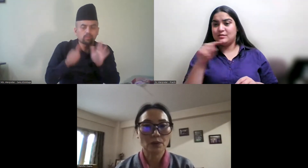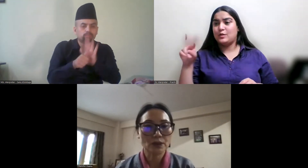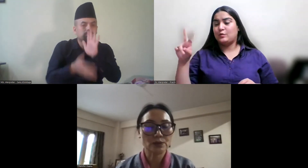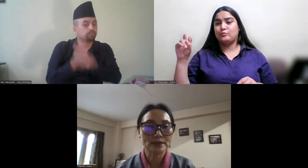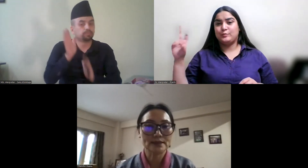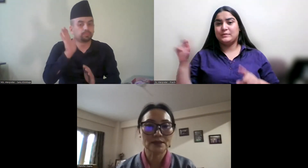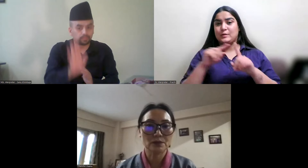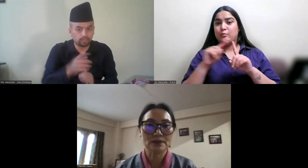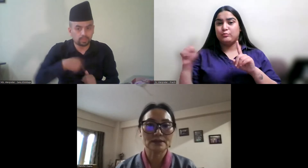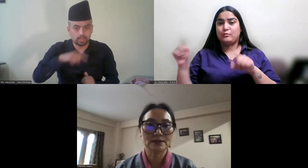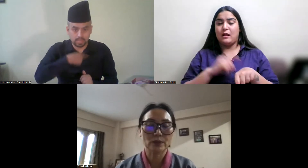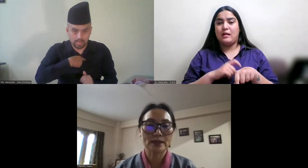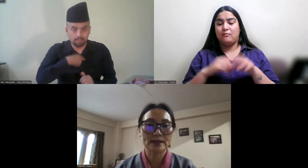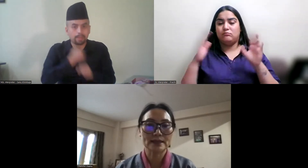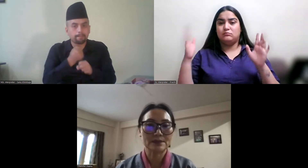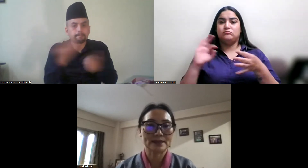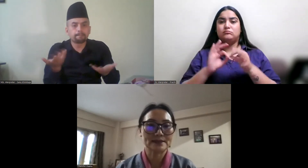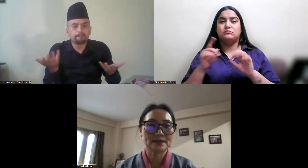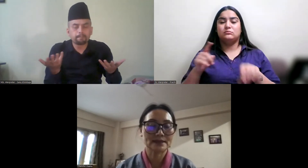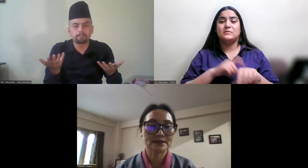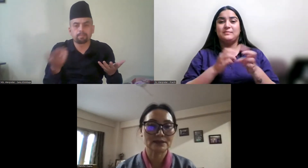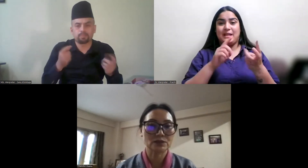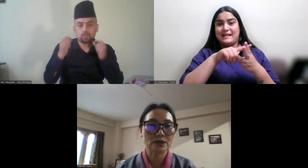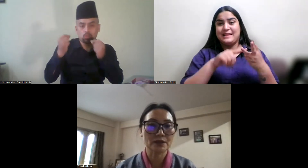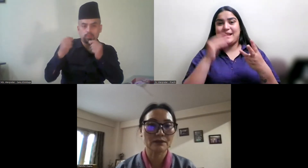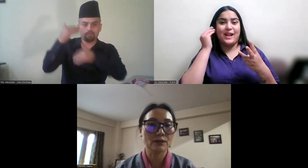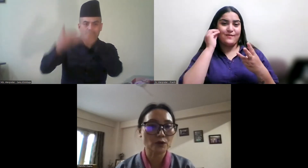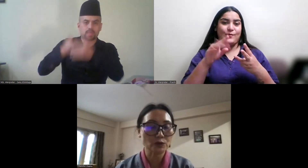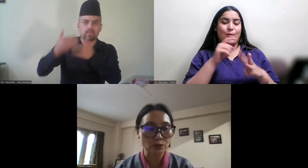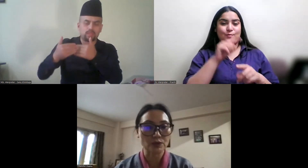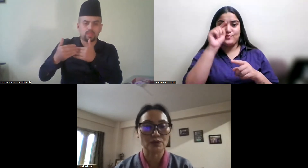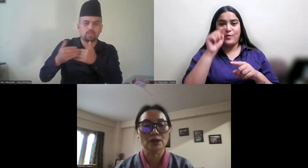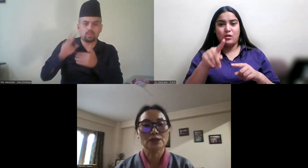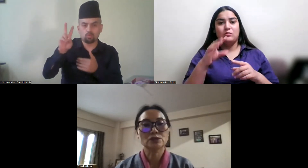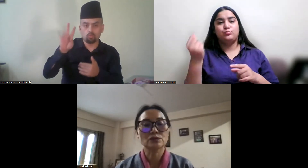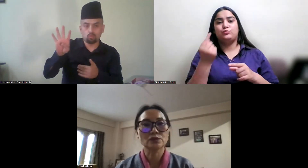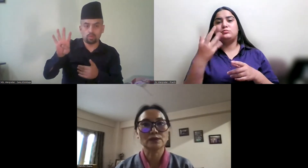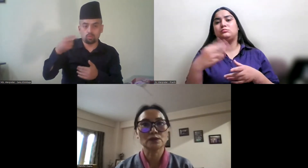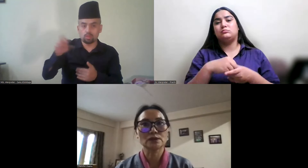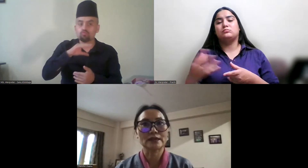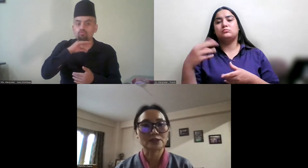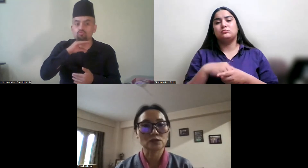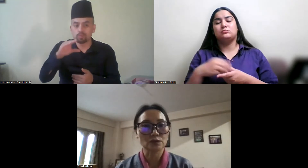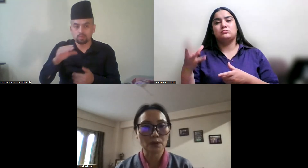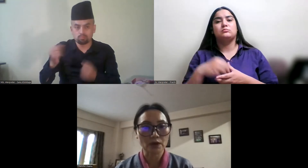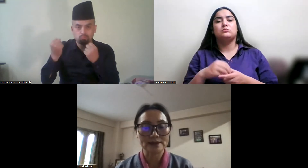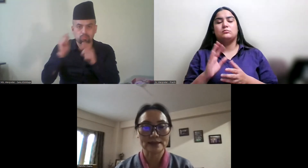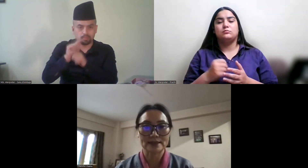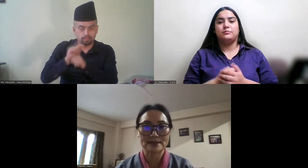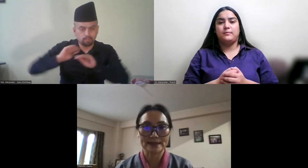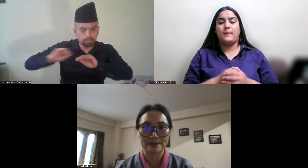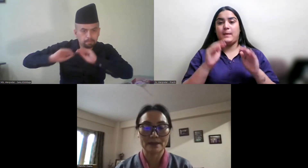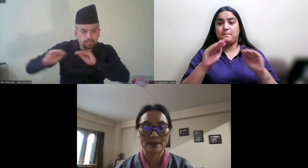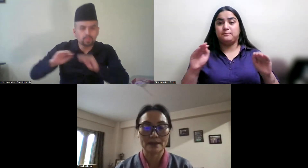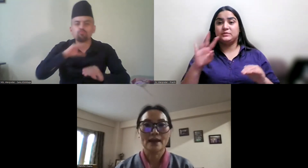So what we did was we capacitated 24 youth to review the National Youth Policy